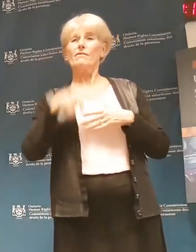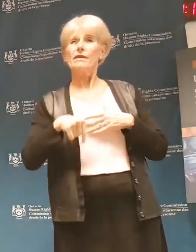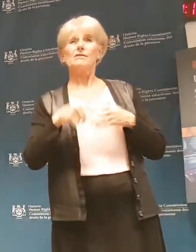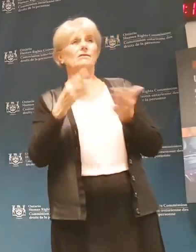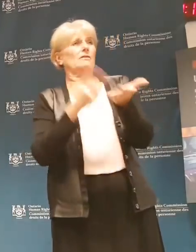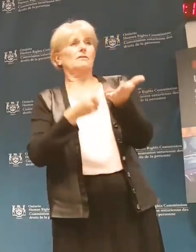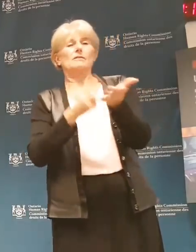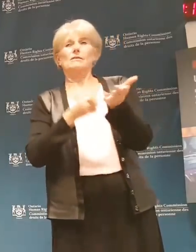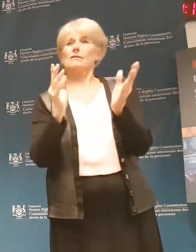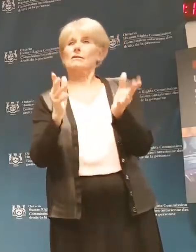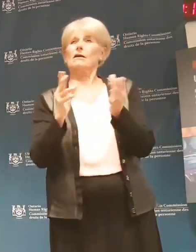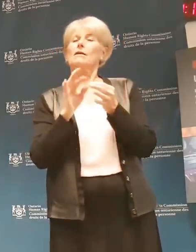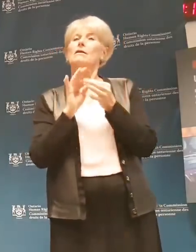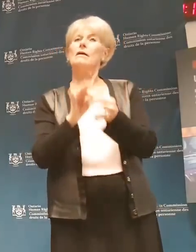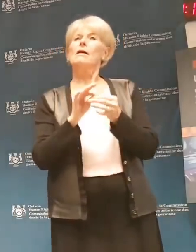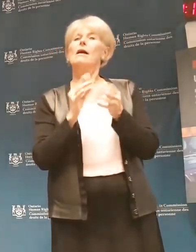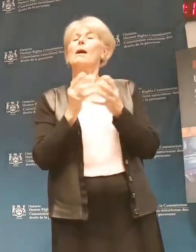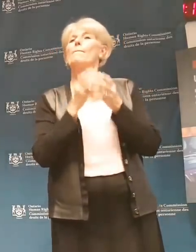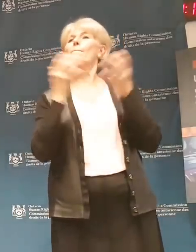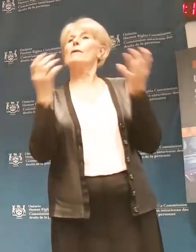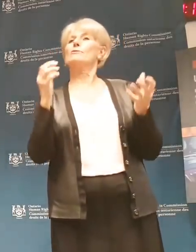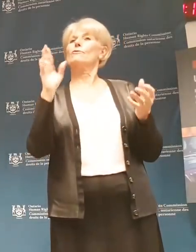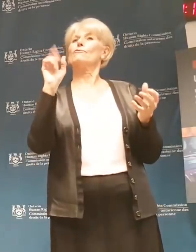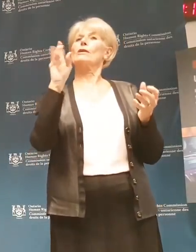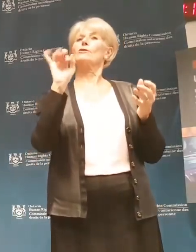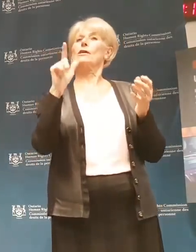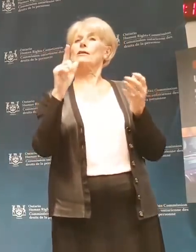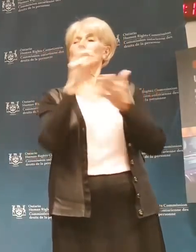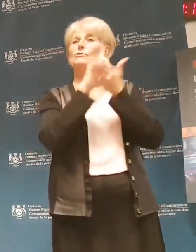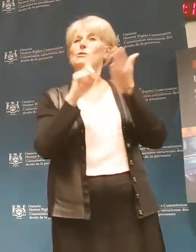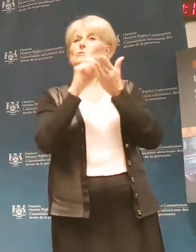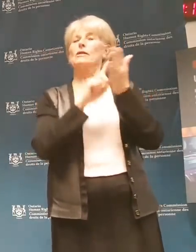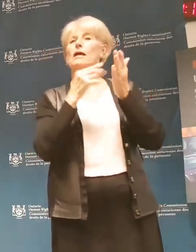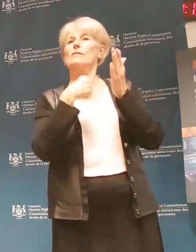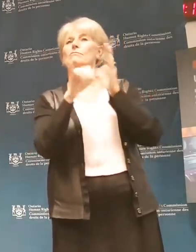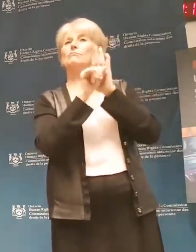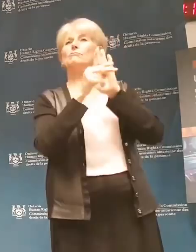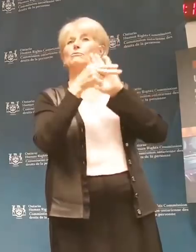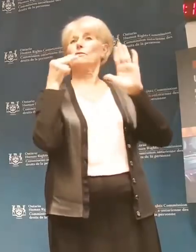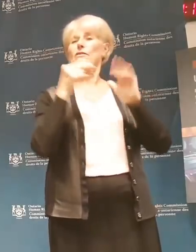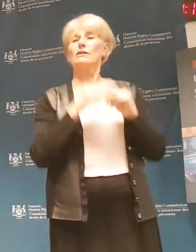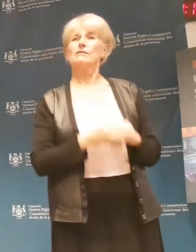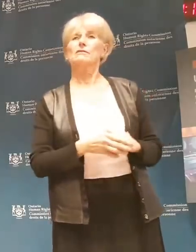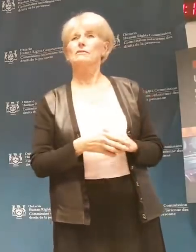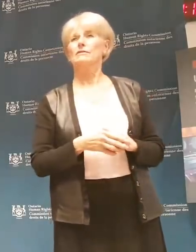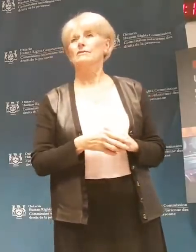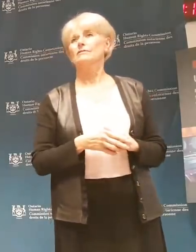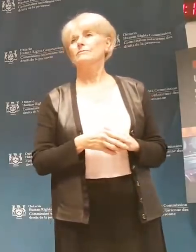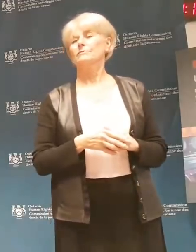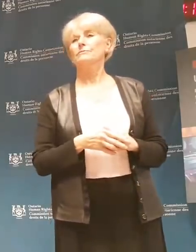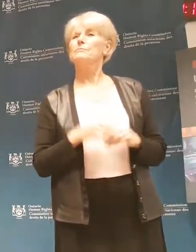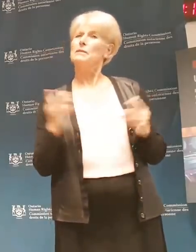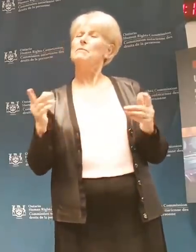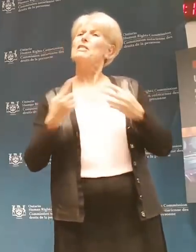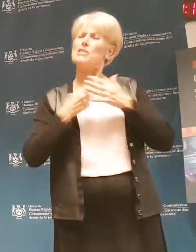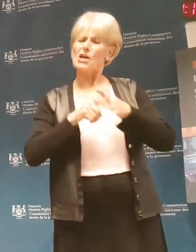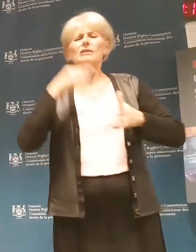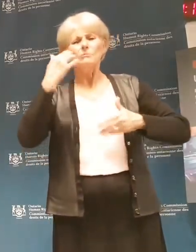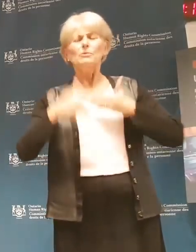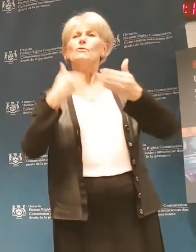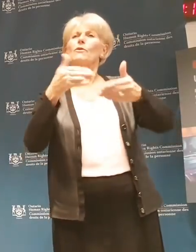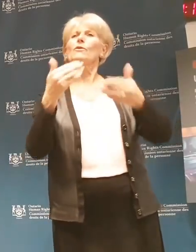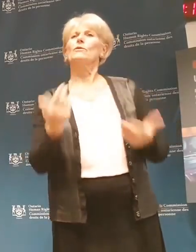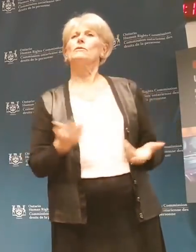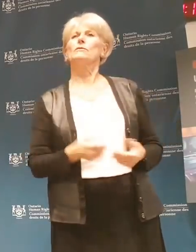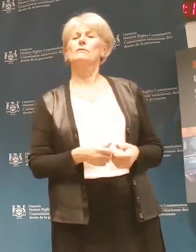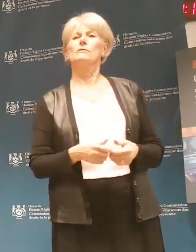conversation about the extent of racial discrimination and racial profiling, but also to start to move forward to